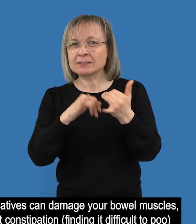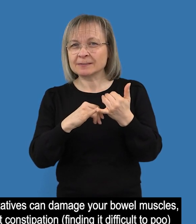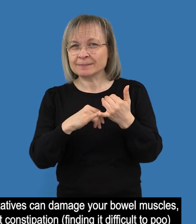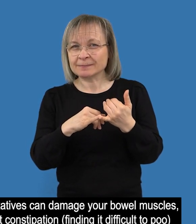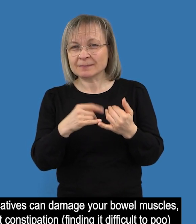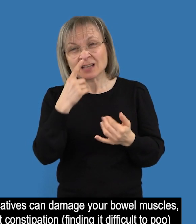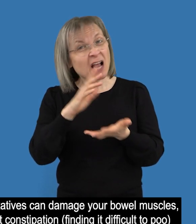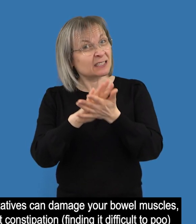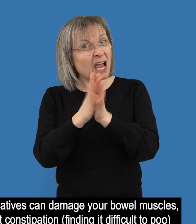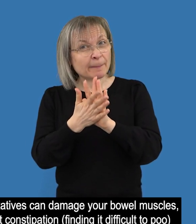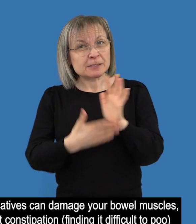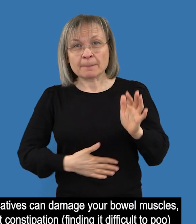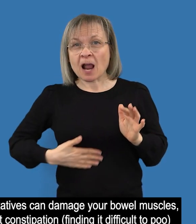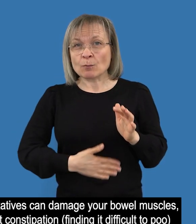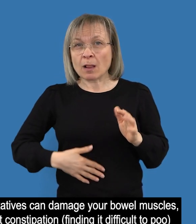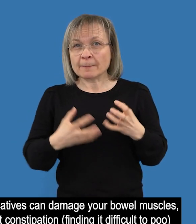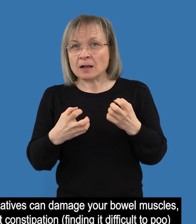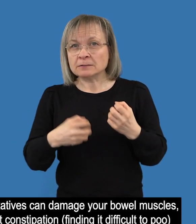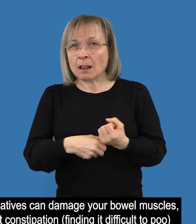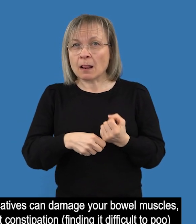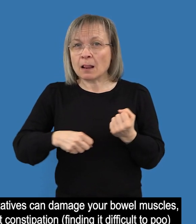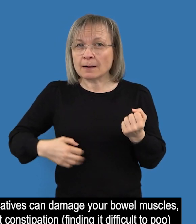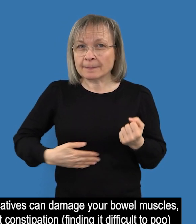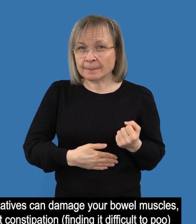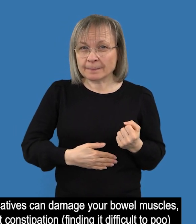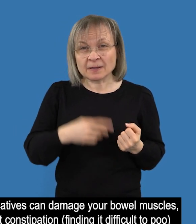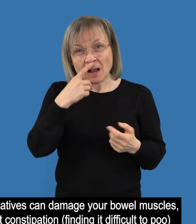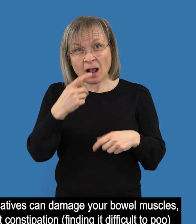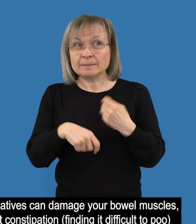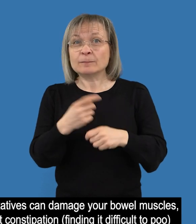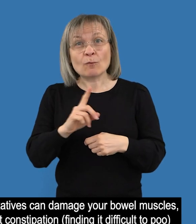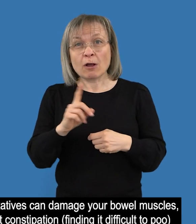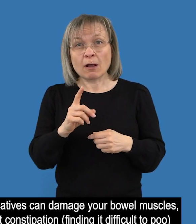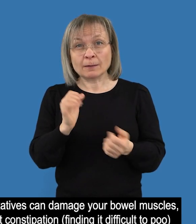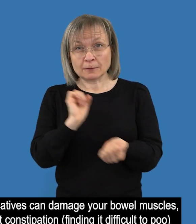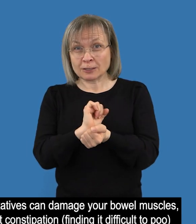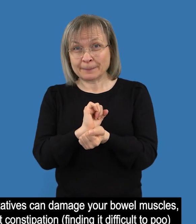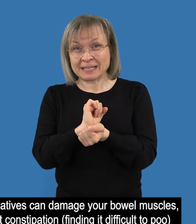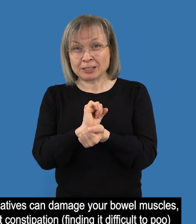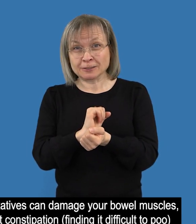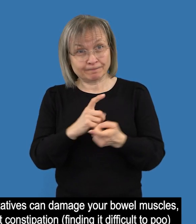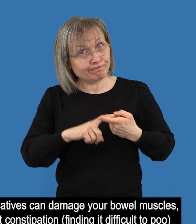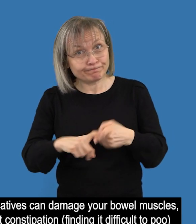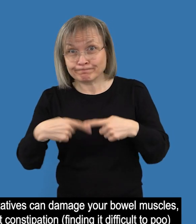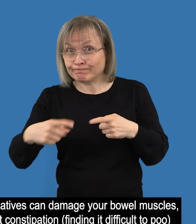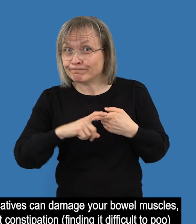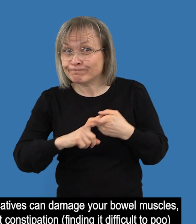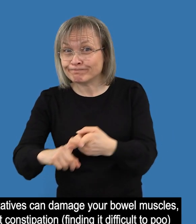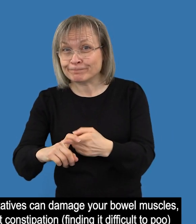Frequent use of laxatives can damage your bowel muscles, causing permanent constipation, finding it difficult to poo.